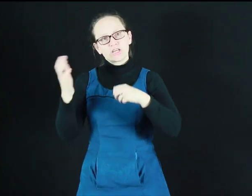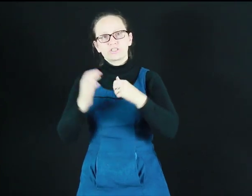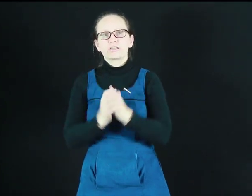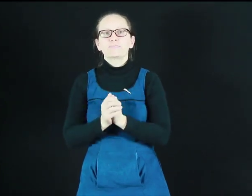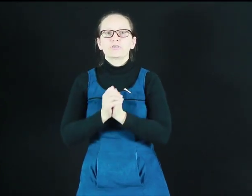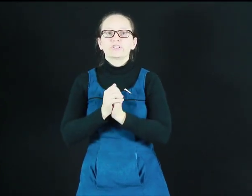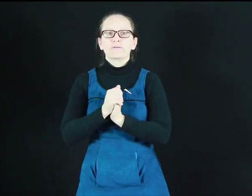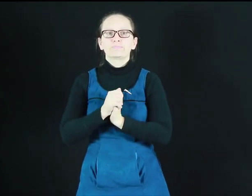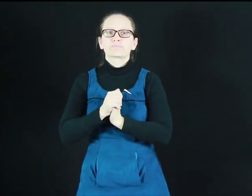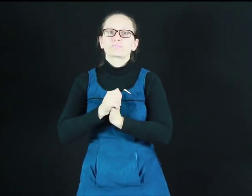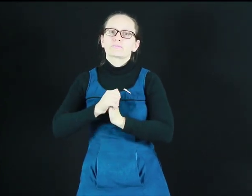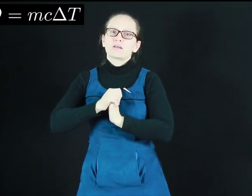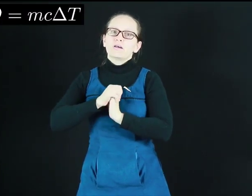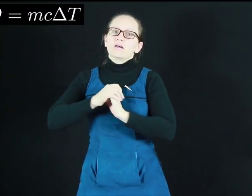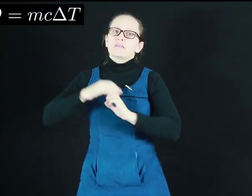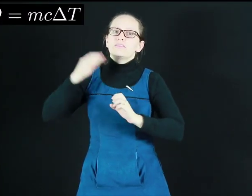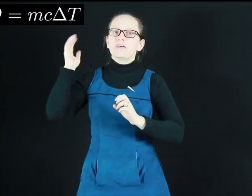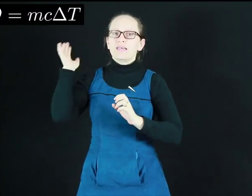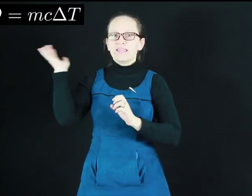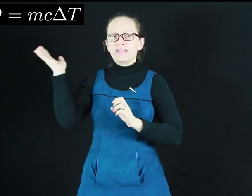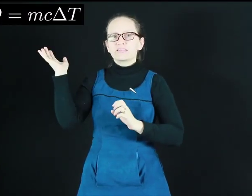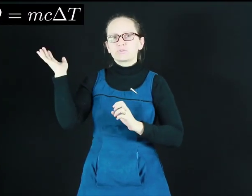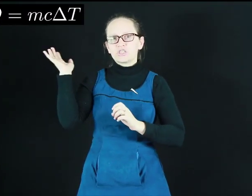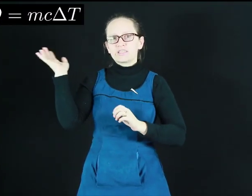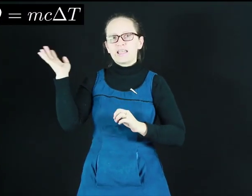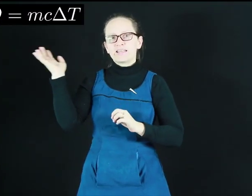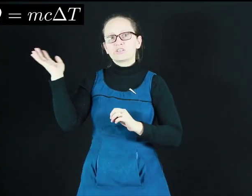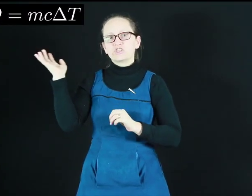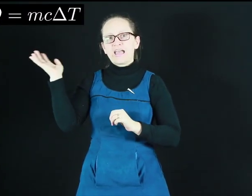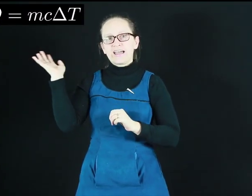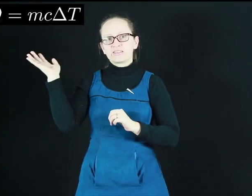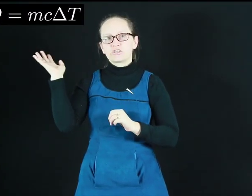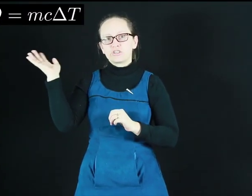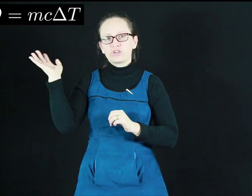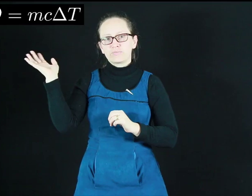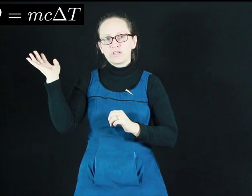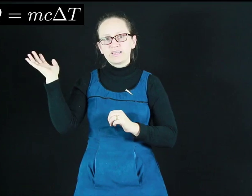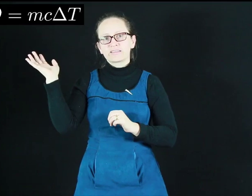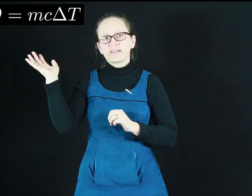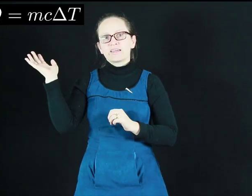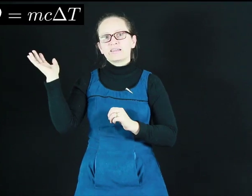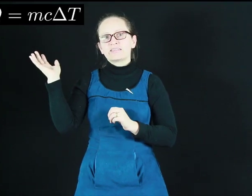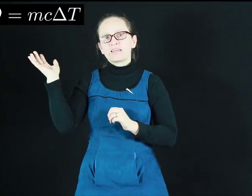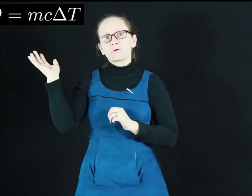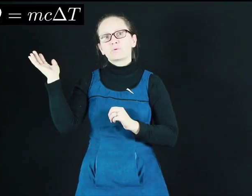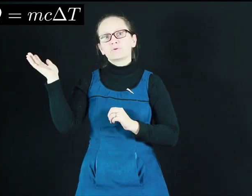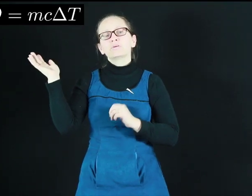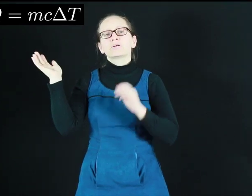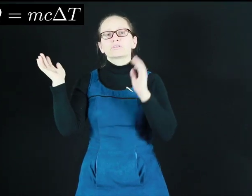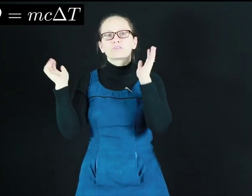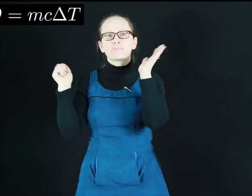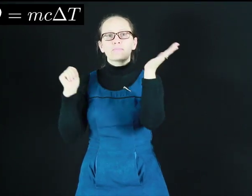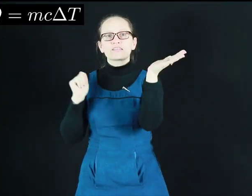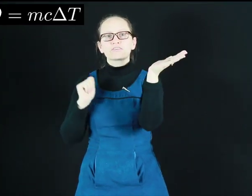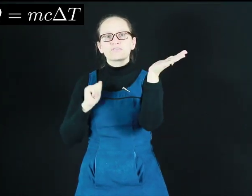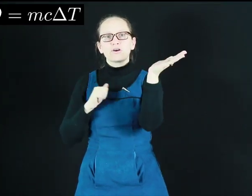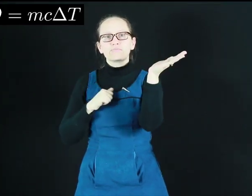in temperature. The heat, which is the energy added to the object, is equal to the mass of the